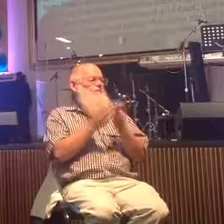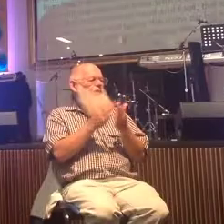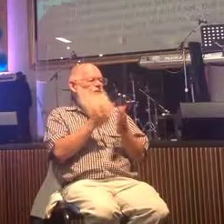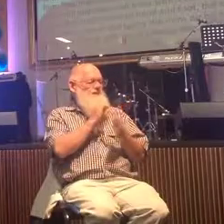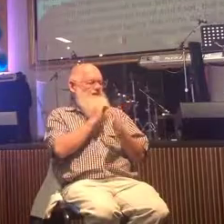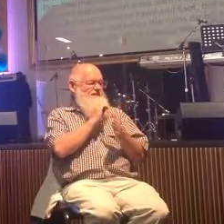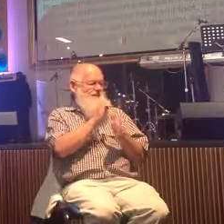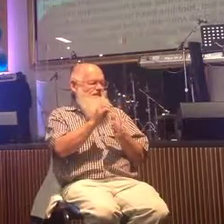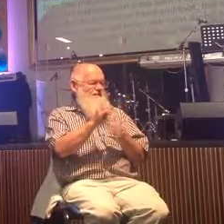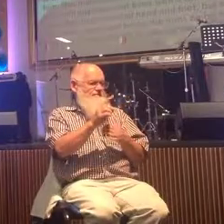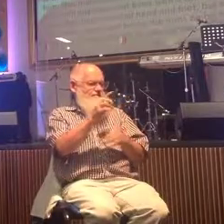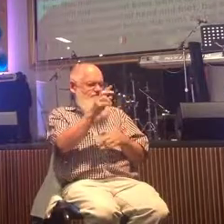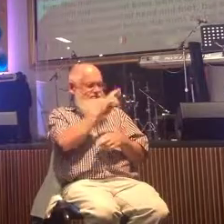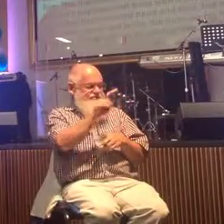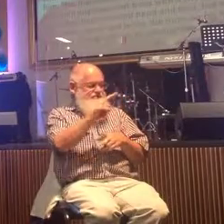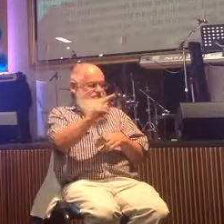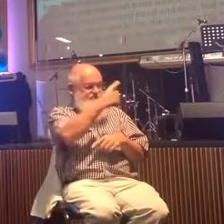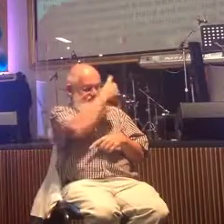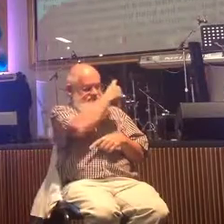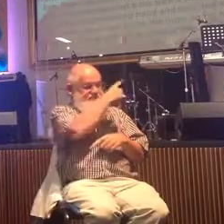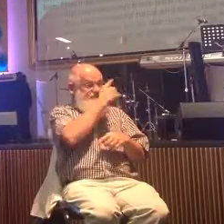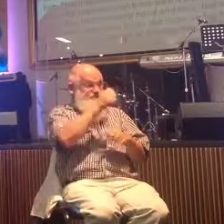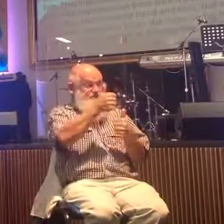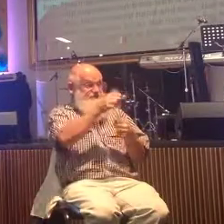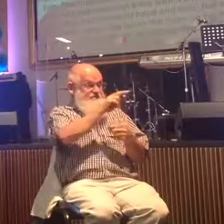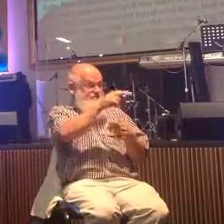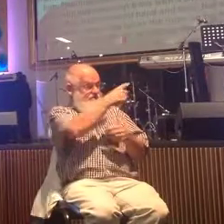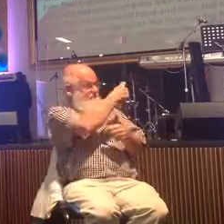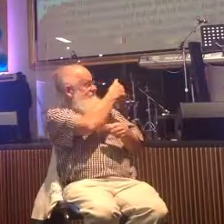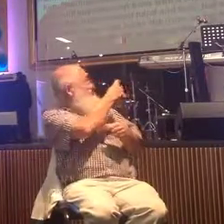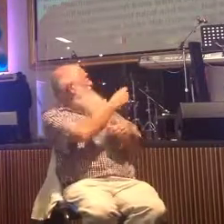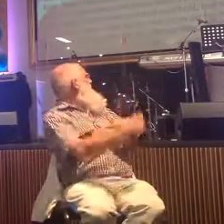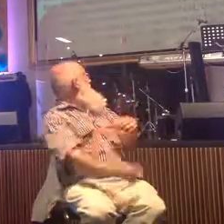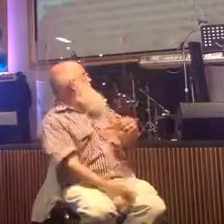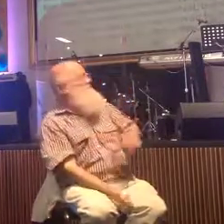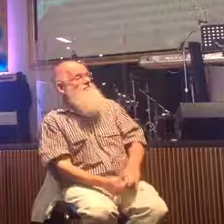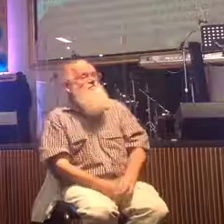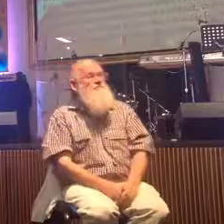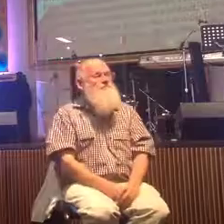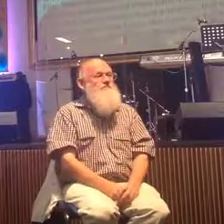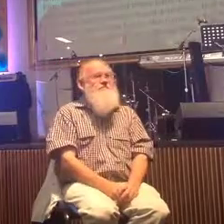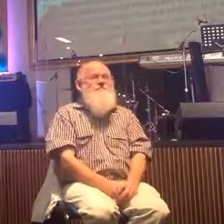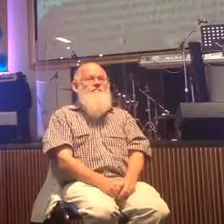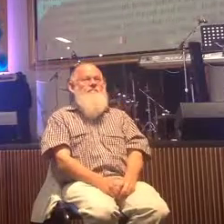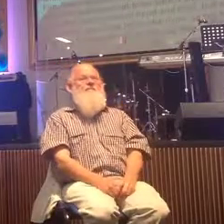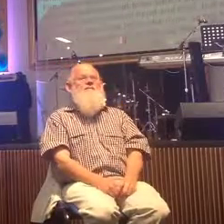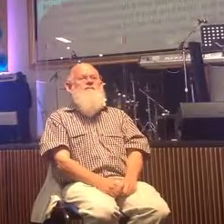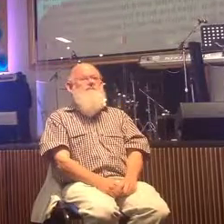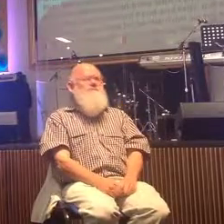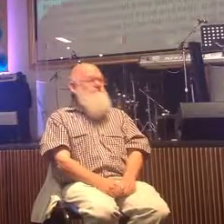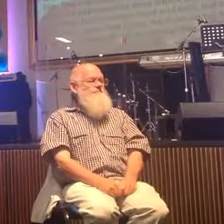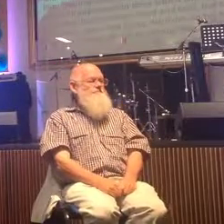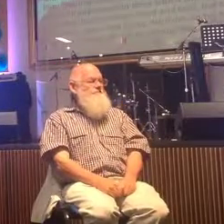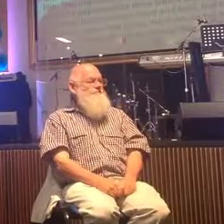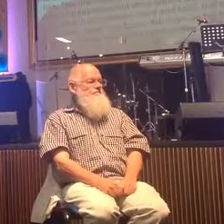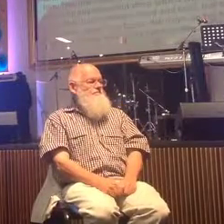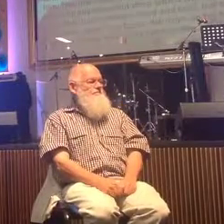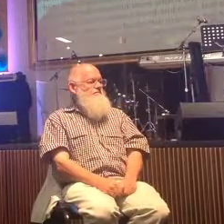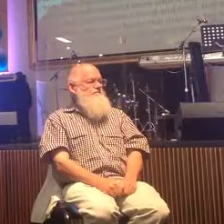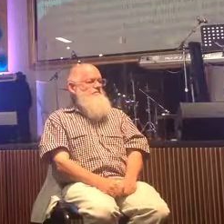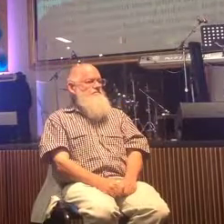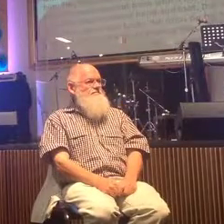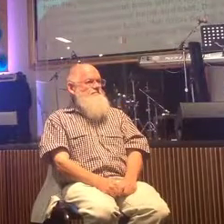say to us today. So they went across the lake to the region of the Gerasenes. When Jesus got out of the boat, a